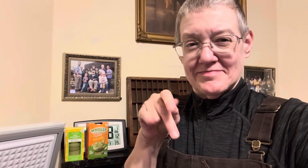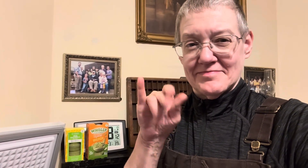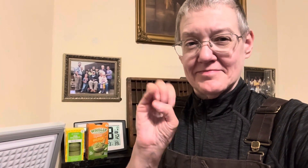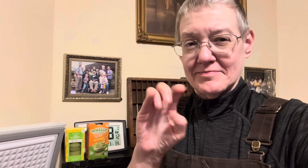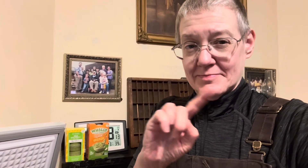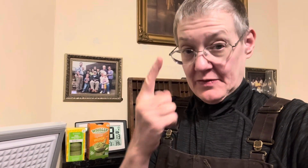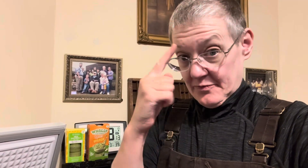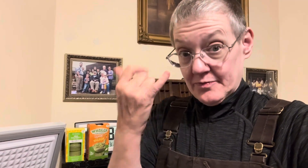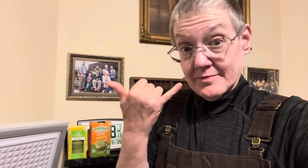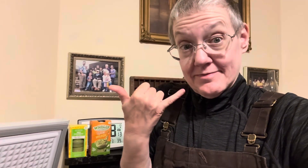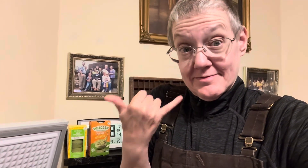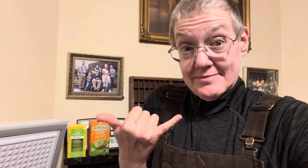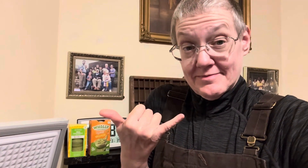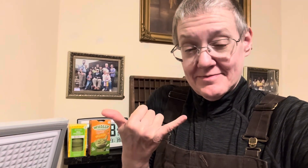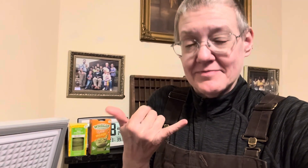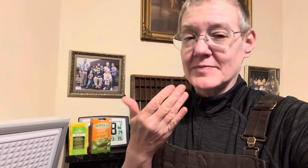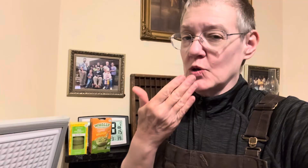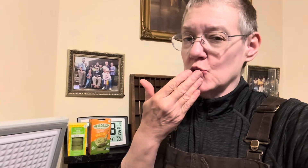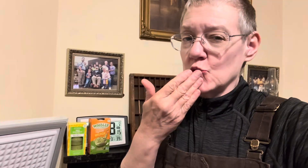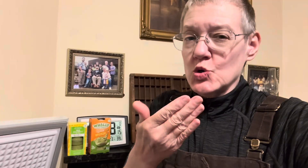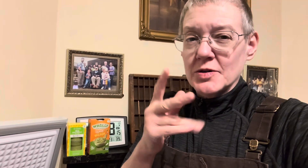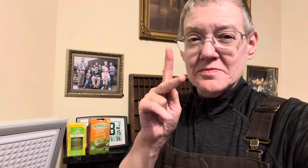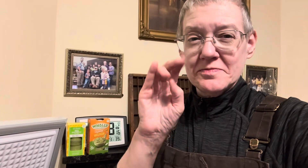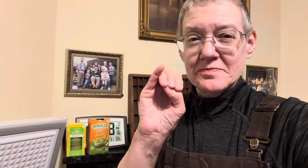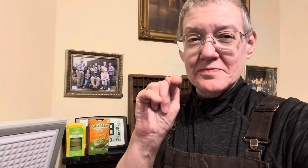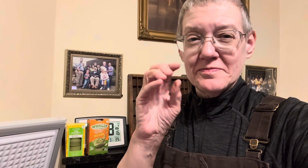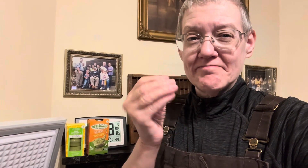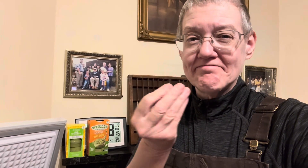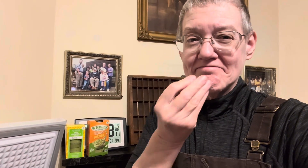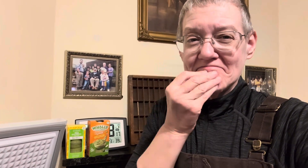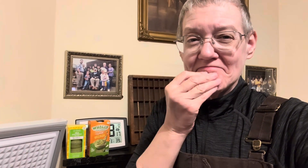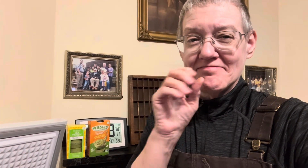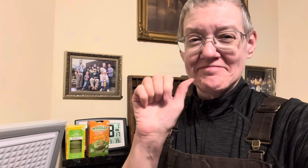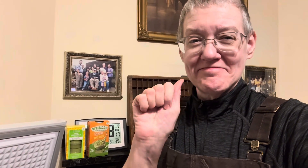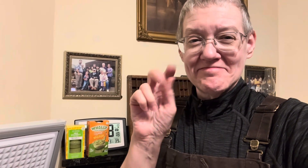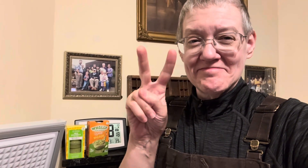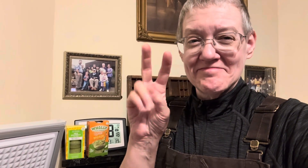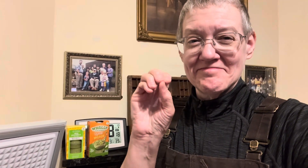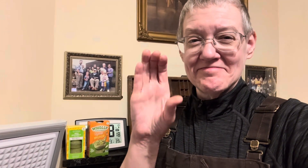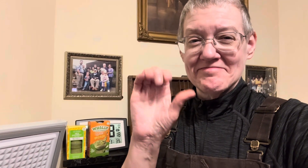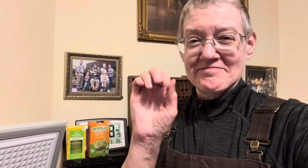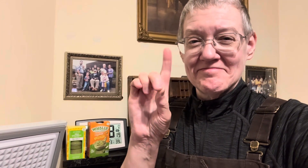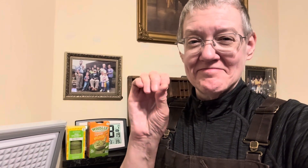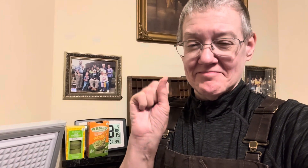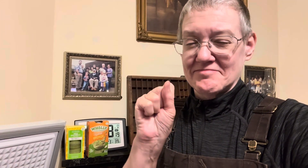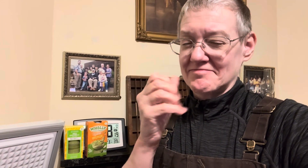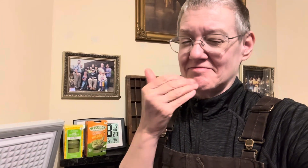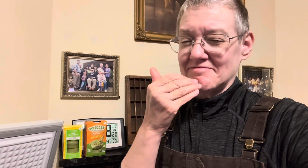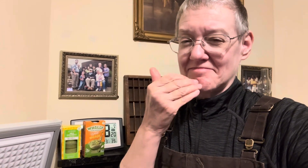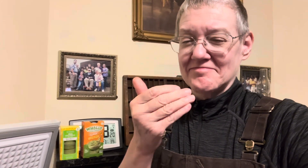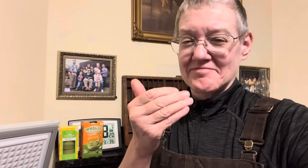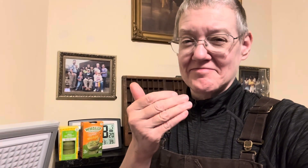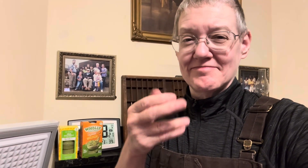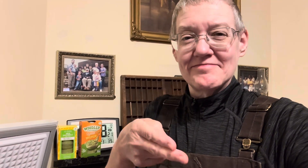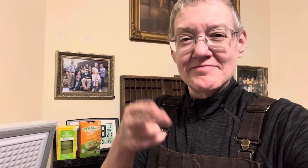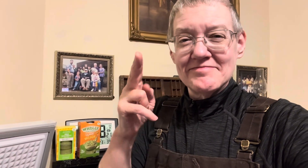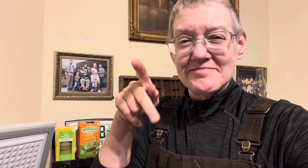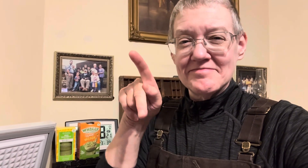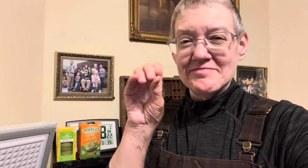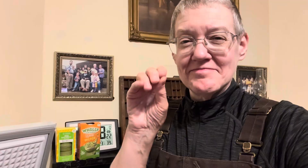from surgery because he doesn't like spicy food, but he will eat it right now. And avocados are an excellent keto